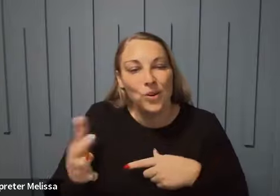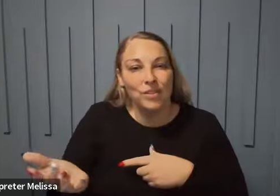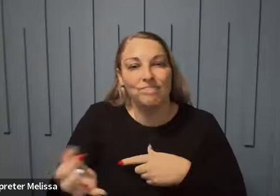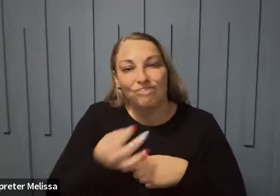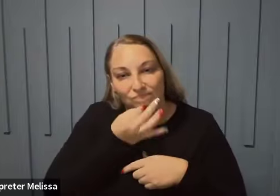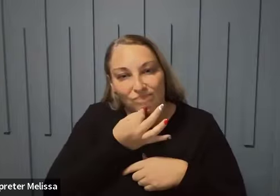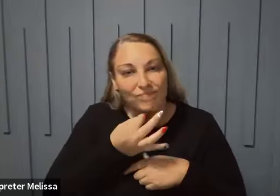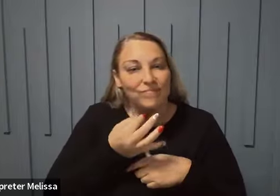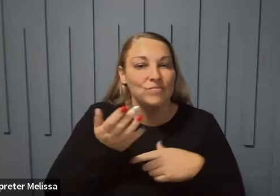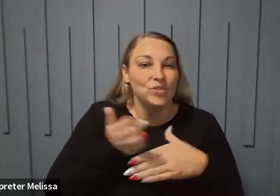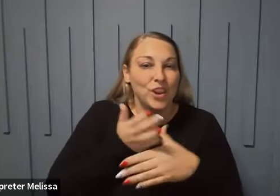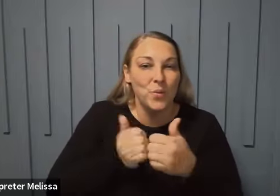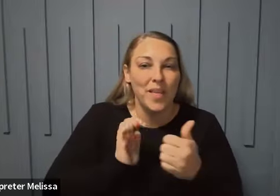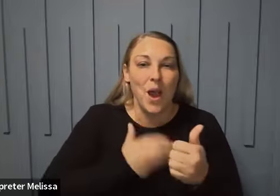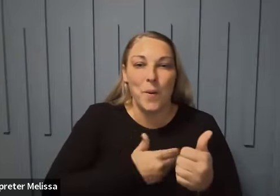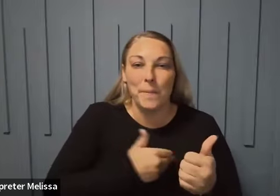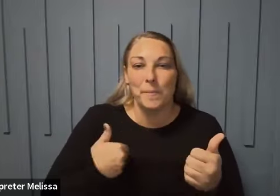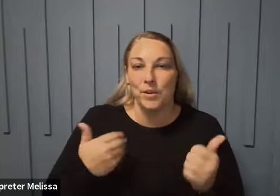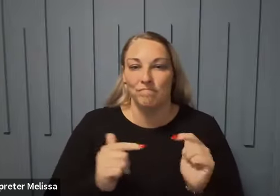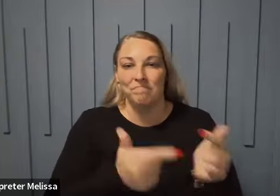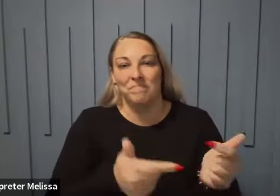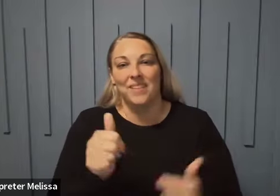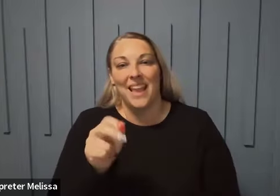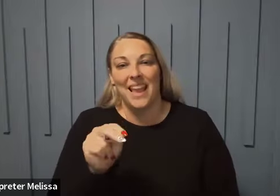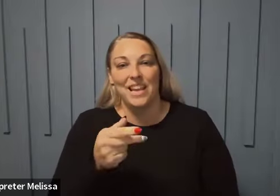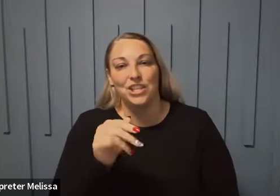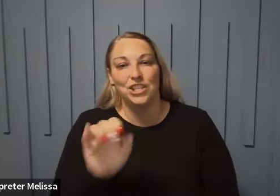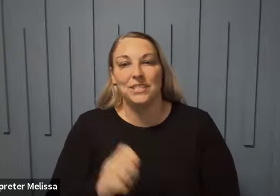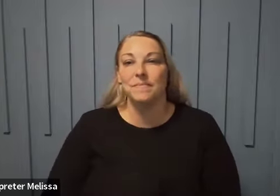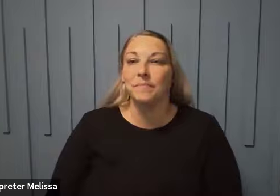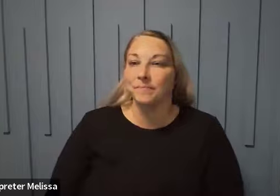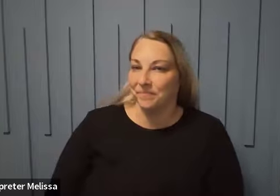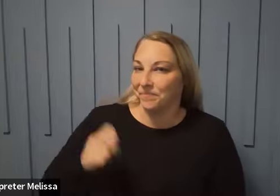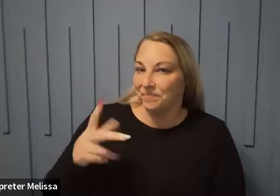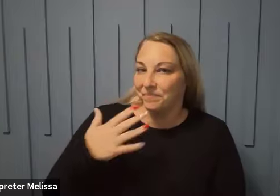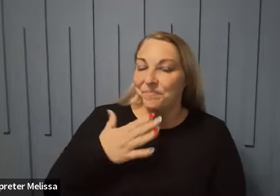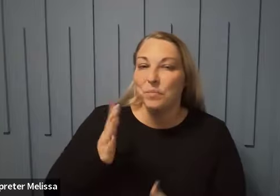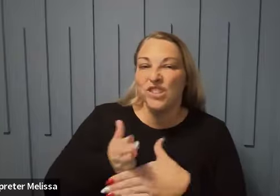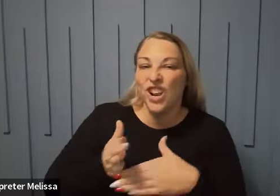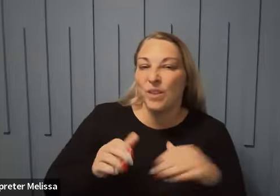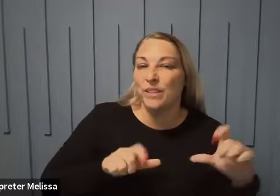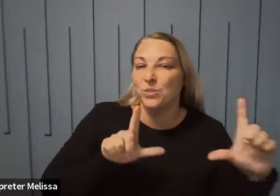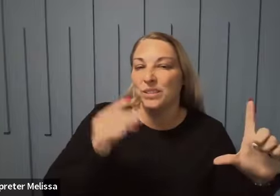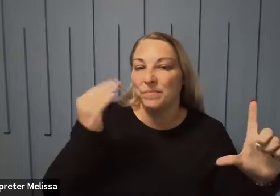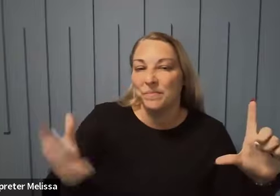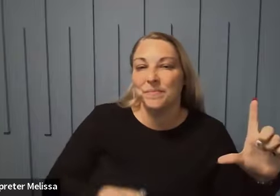members. So, Angie, I'm going to hand it over to you. Okay, I'm going to go ahead and share my screen.